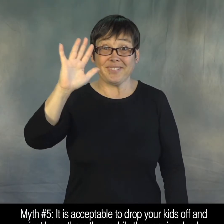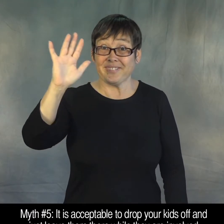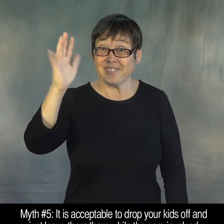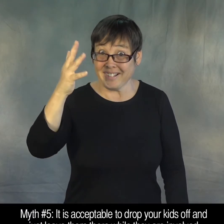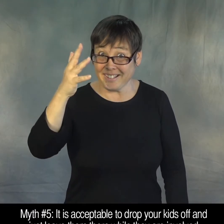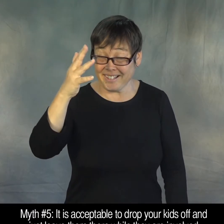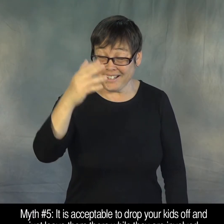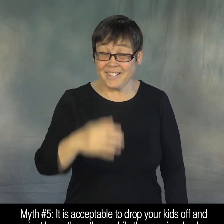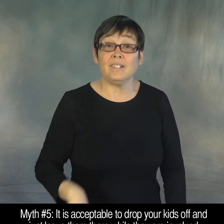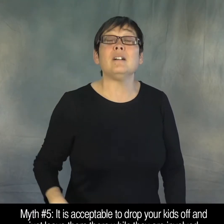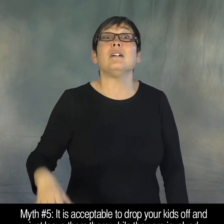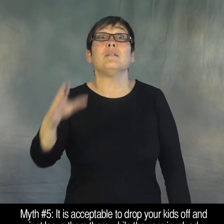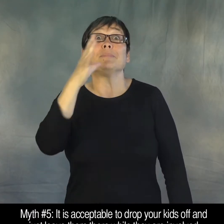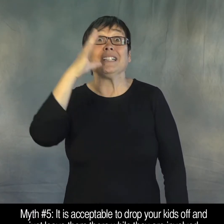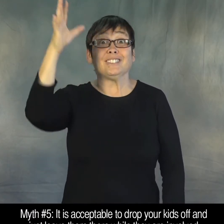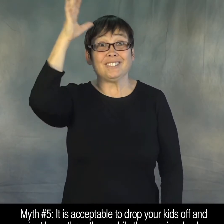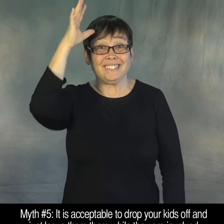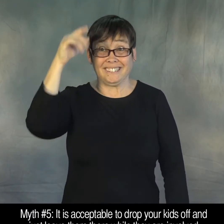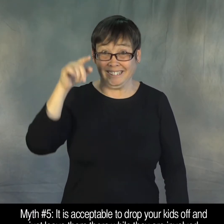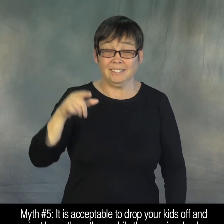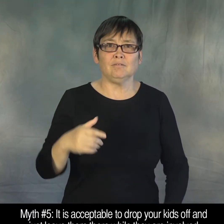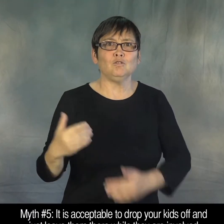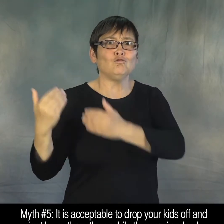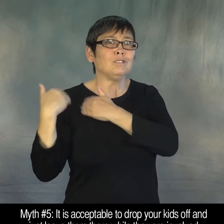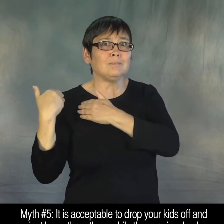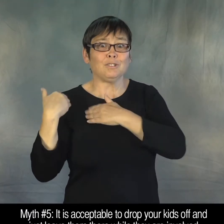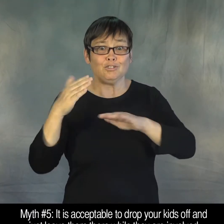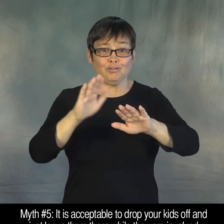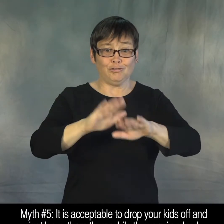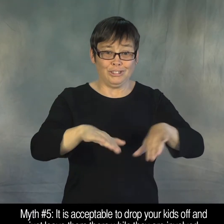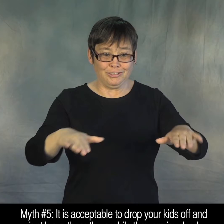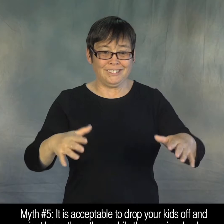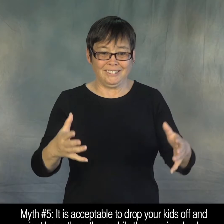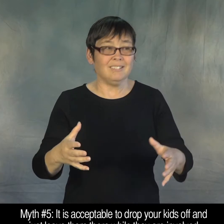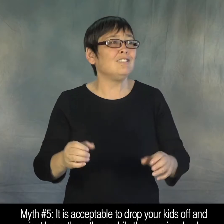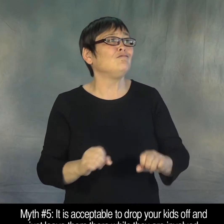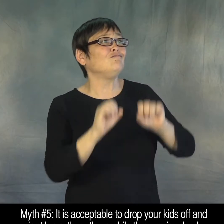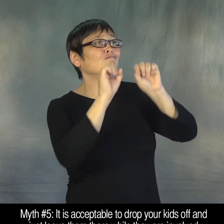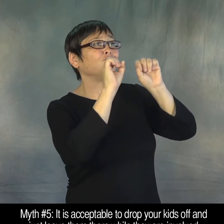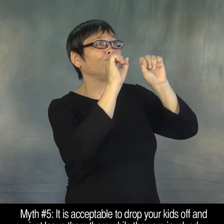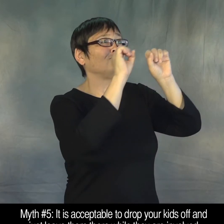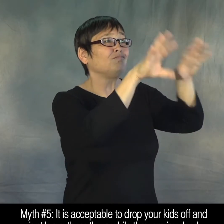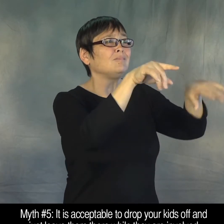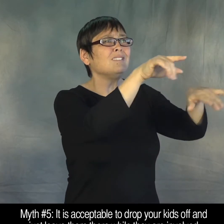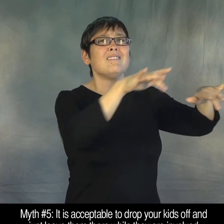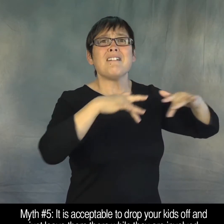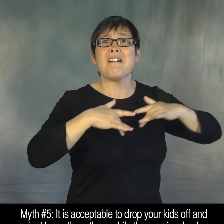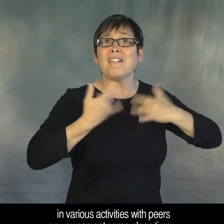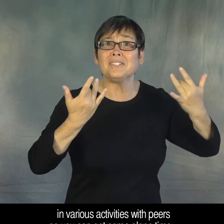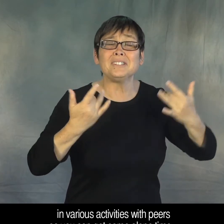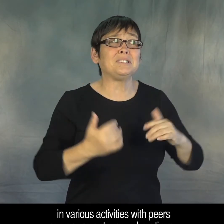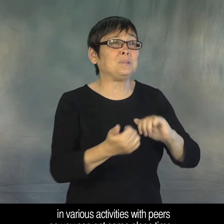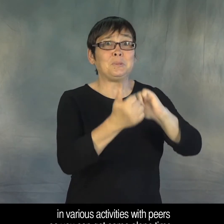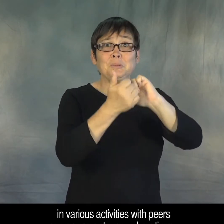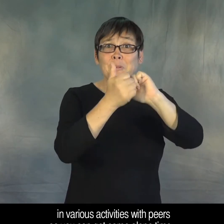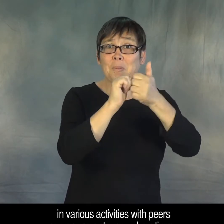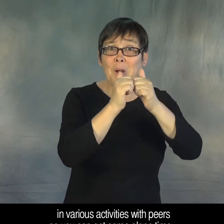Myth number 5. It is acceptable to drop your kids off and just leave them there while they are involved in